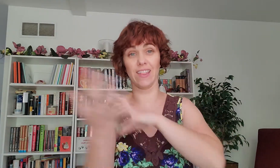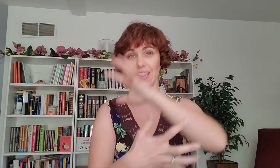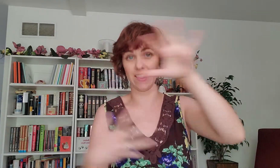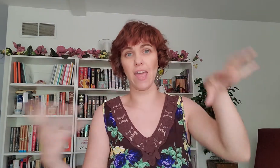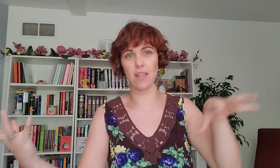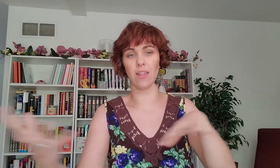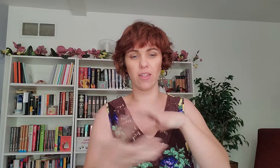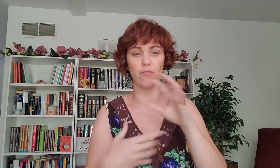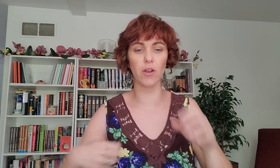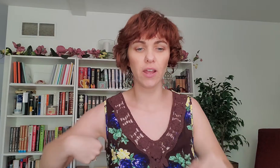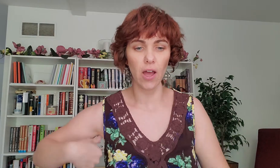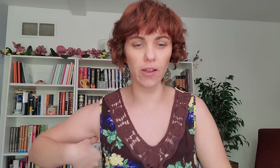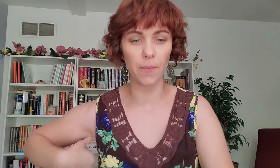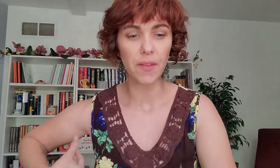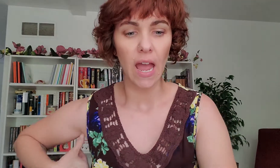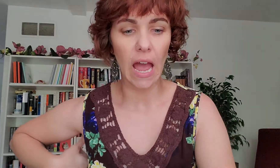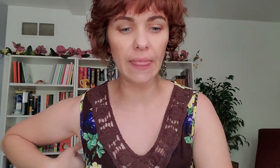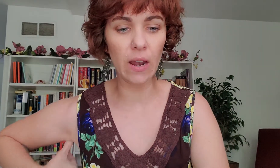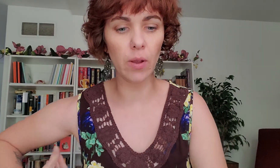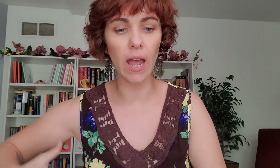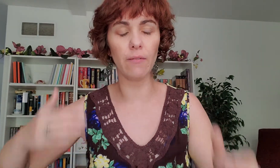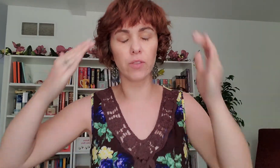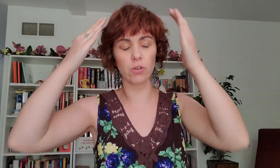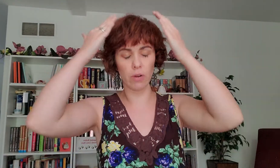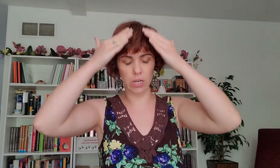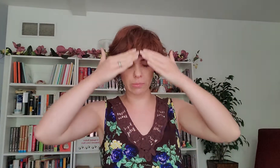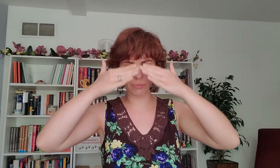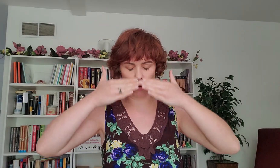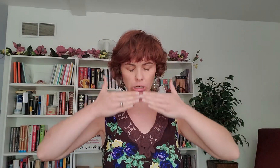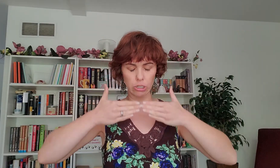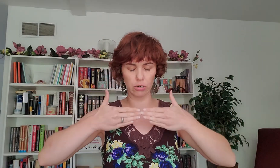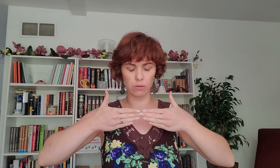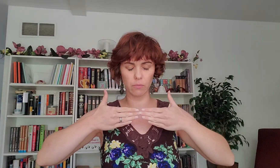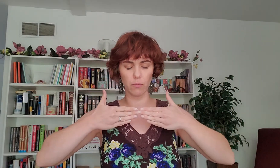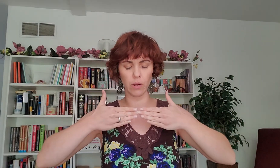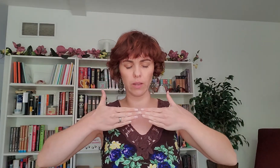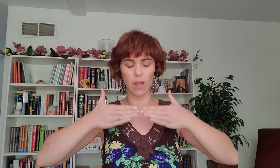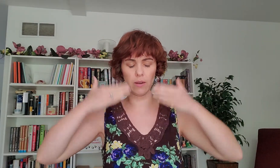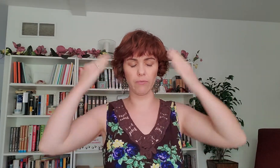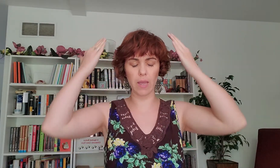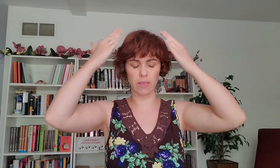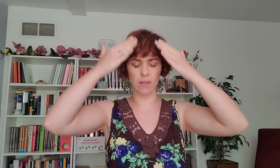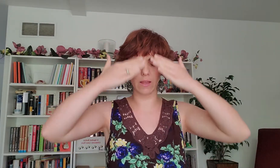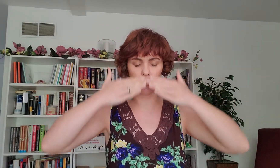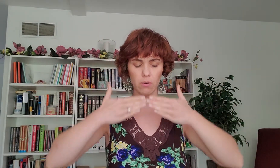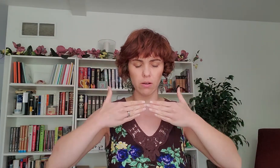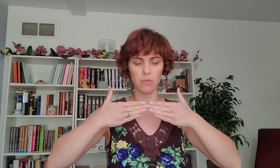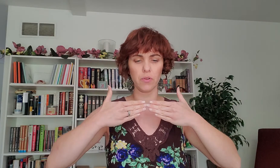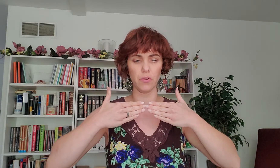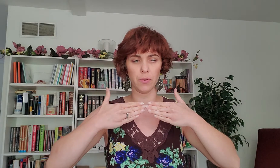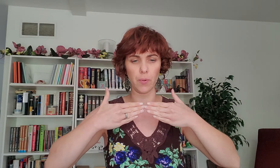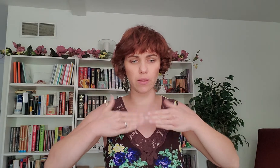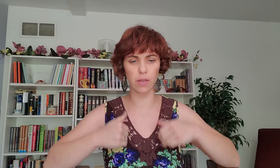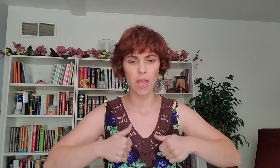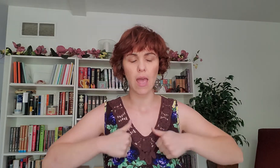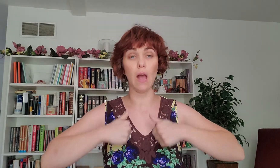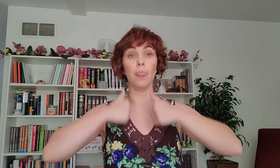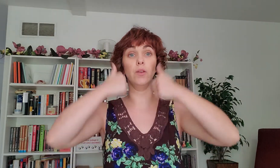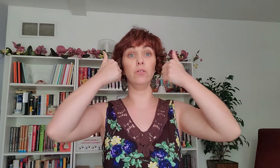the ASL sign for it. Okay, and then we have the Great Depression. We kind of make this like, oh, we're so depressed. And the New